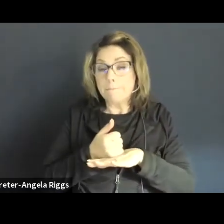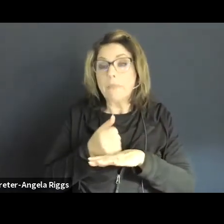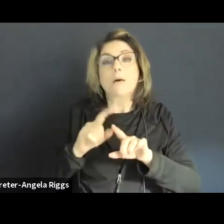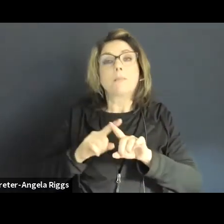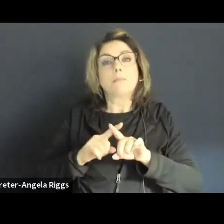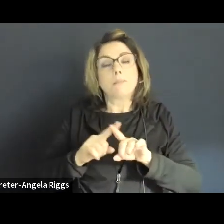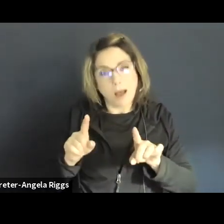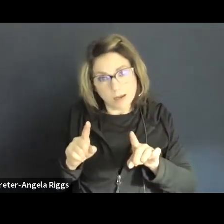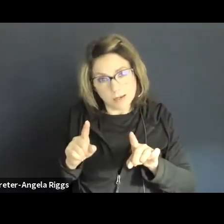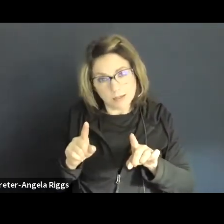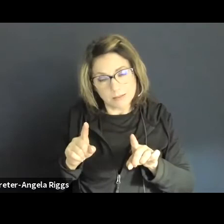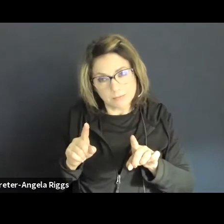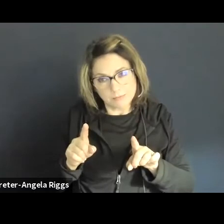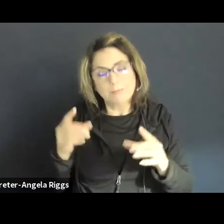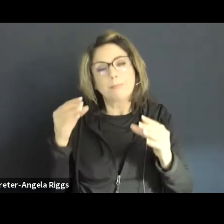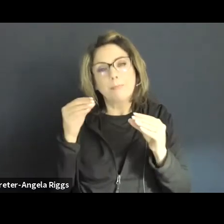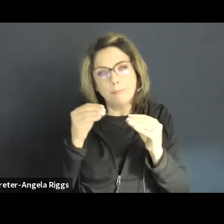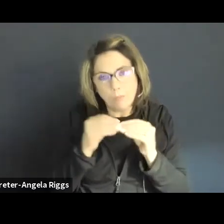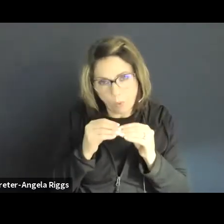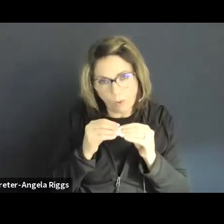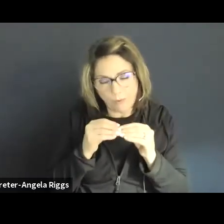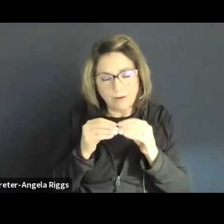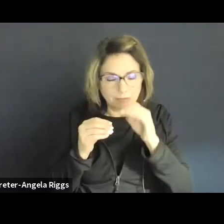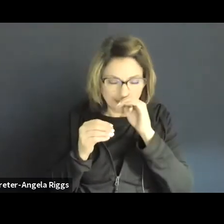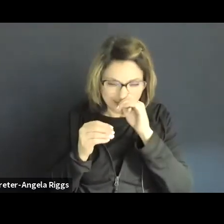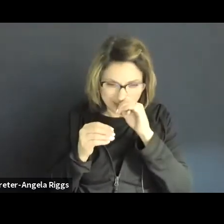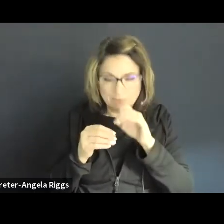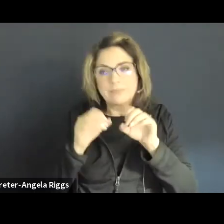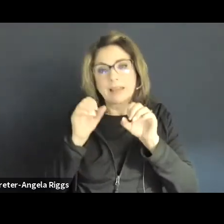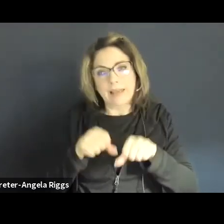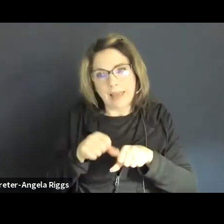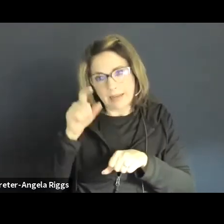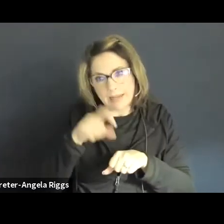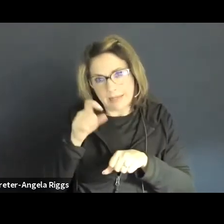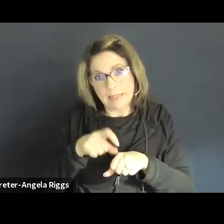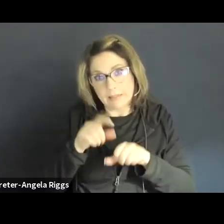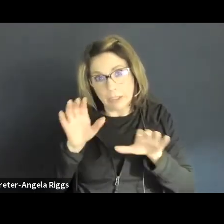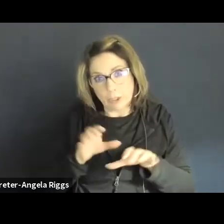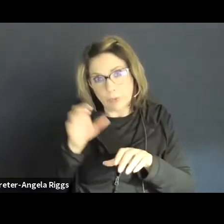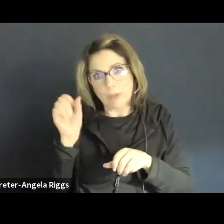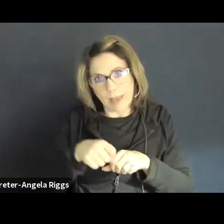is obviously a lot more that can and needs to be done.